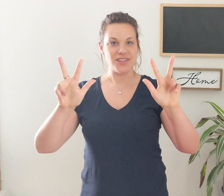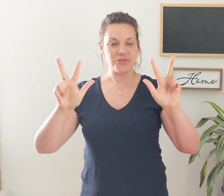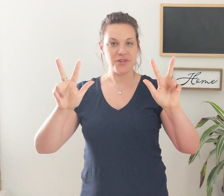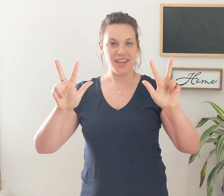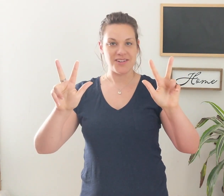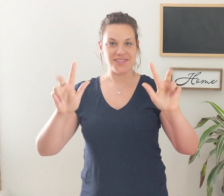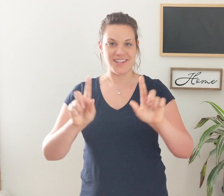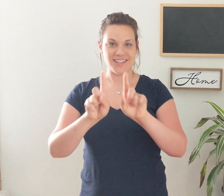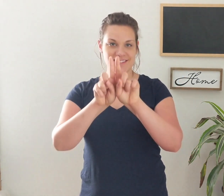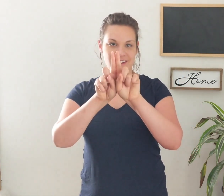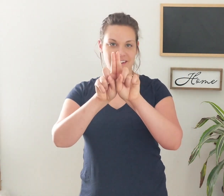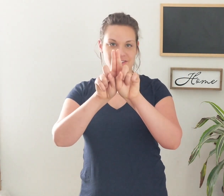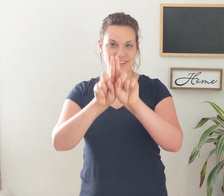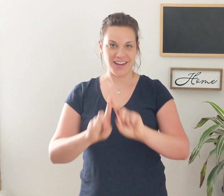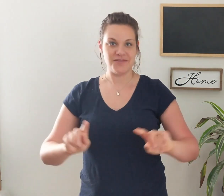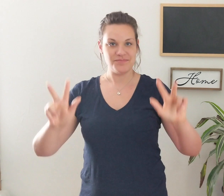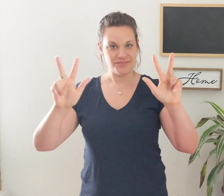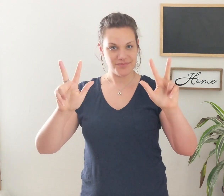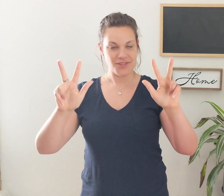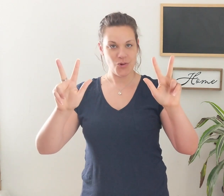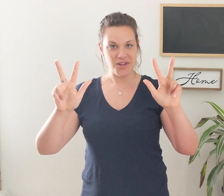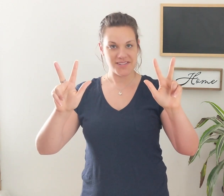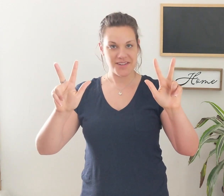3 candlesticks on each side. Kwanzaa.